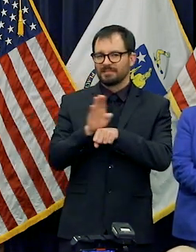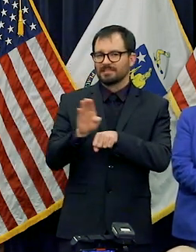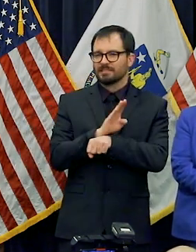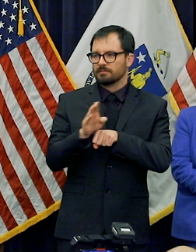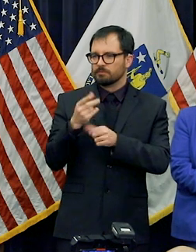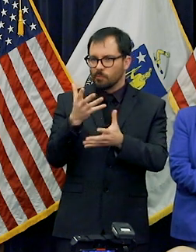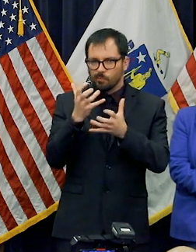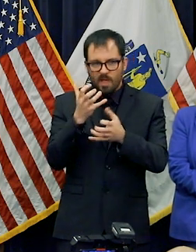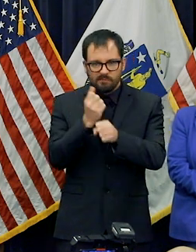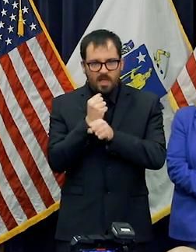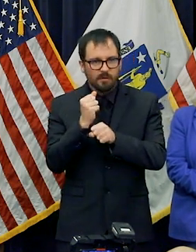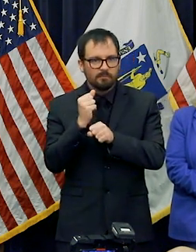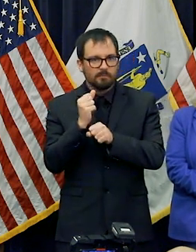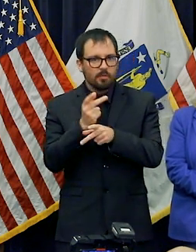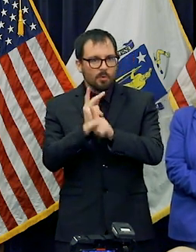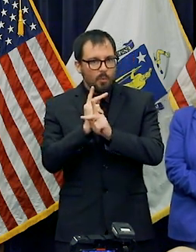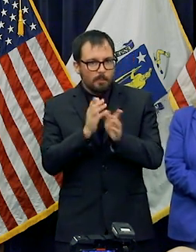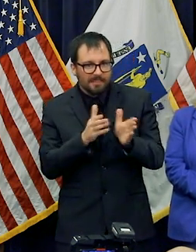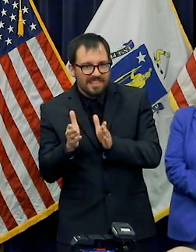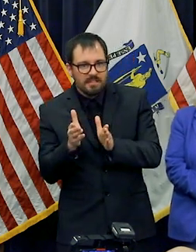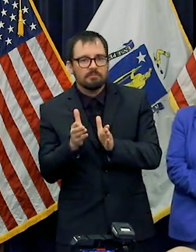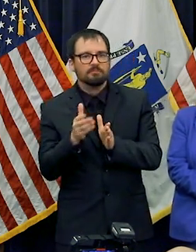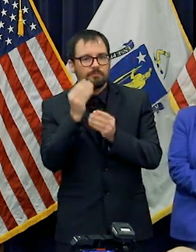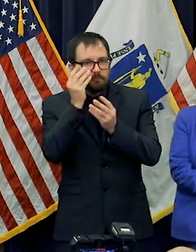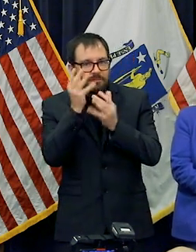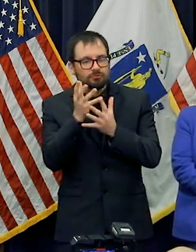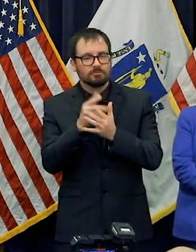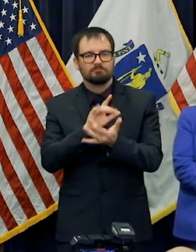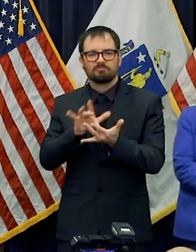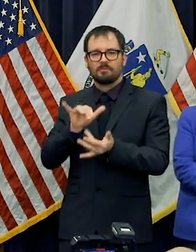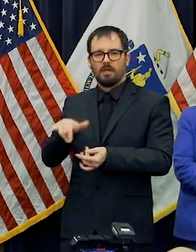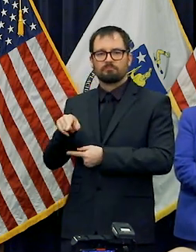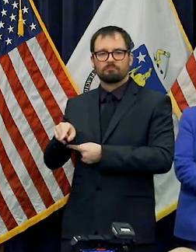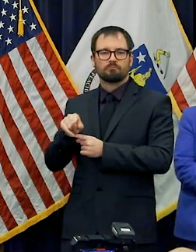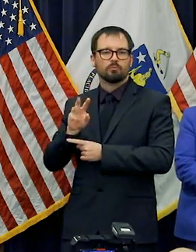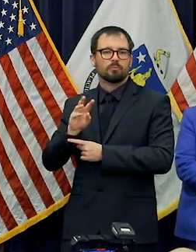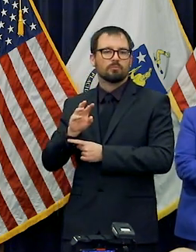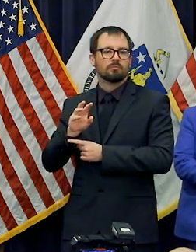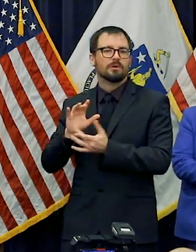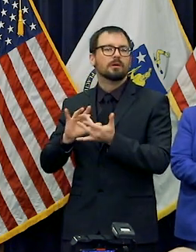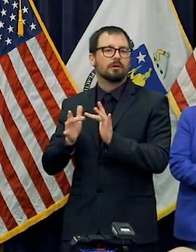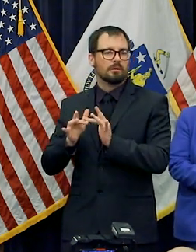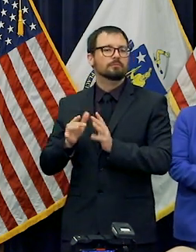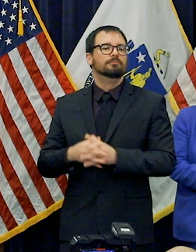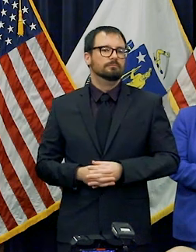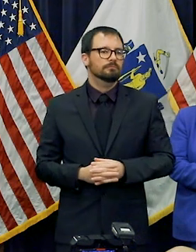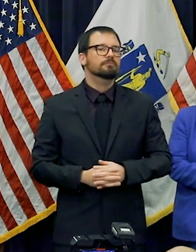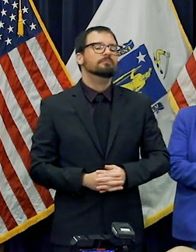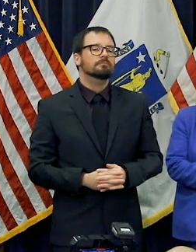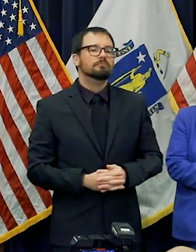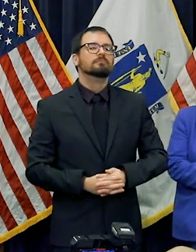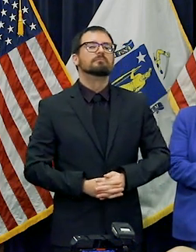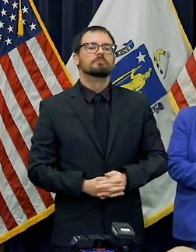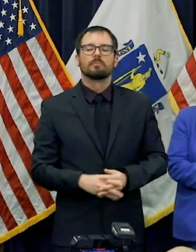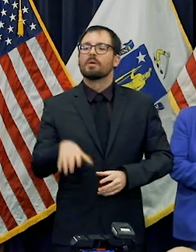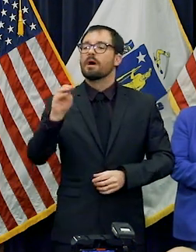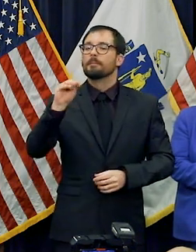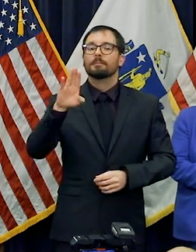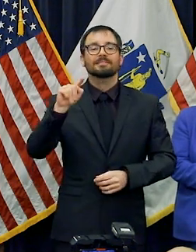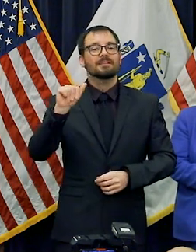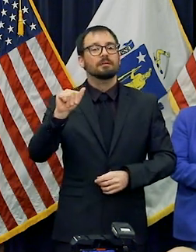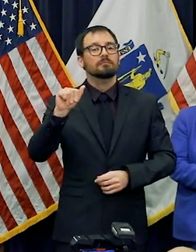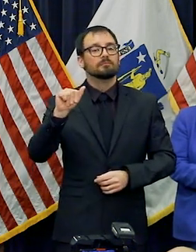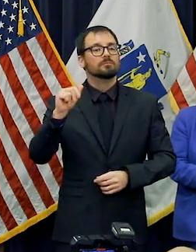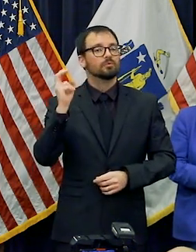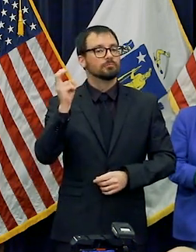announced scheduling revisions that will be effective starting tomorrow, March 17th. These changes are being made based on the guidance they